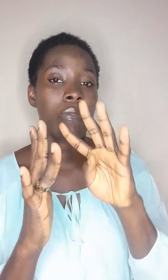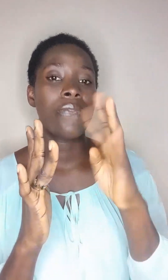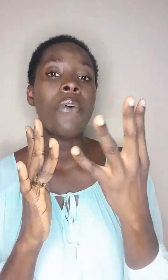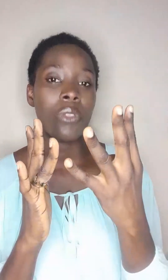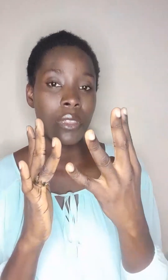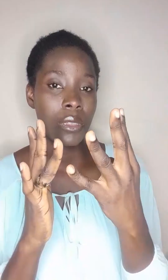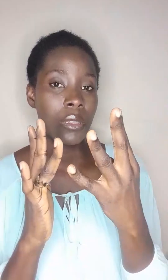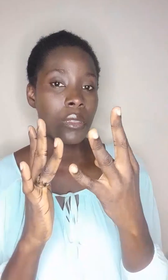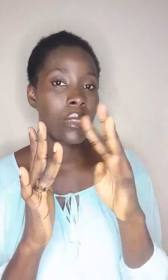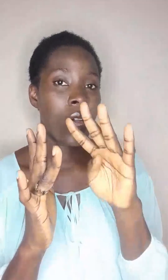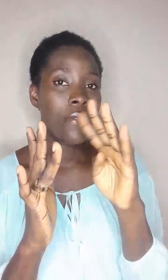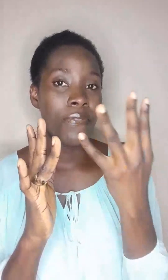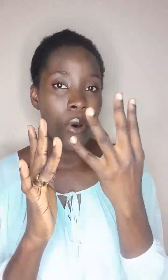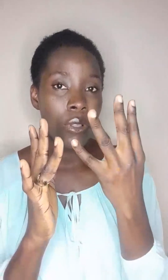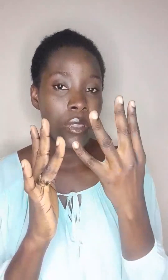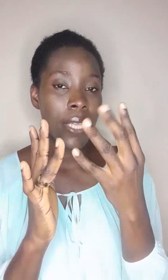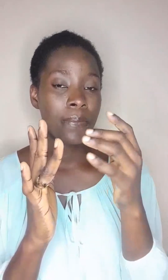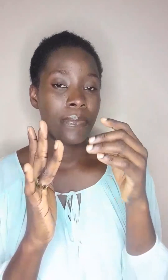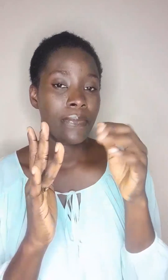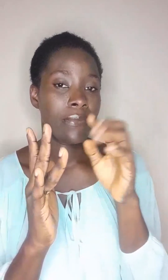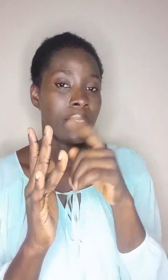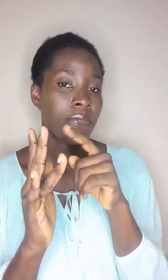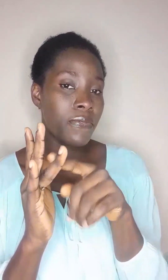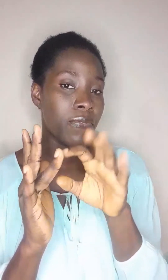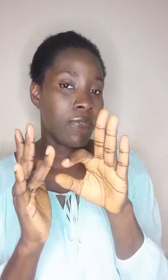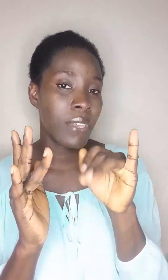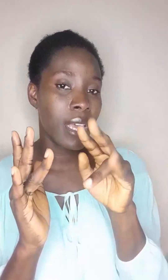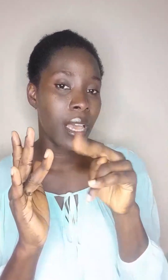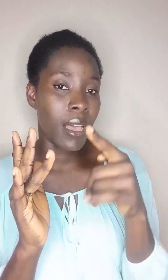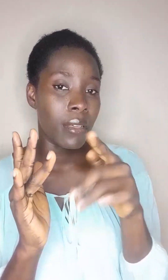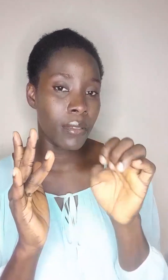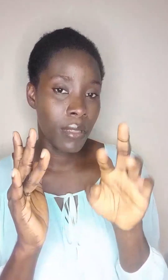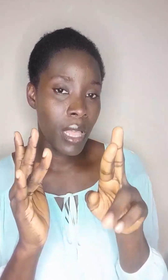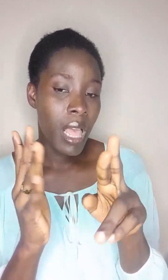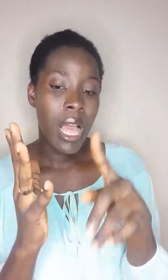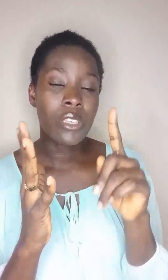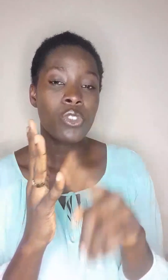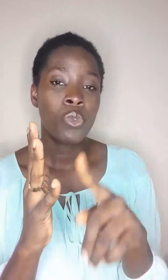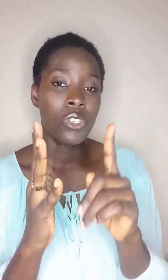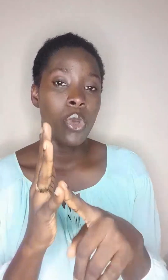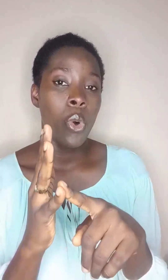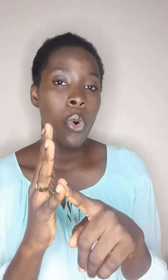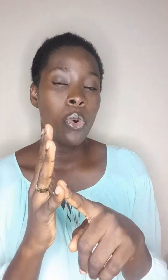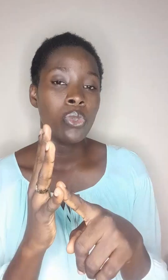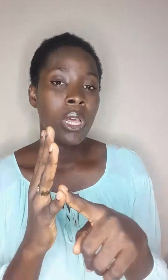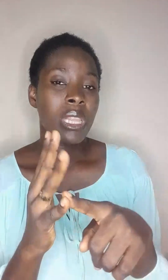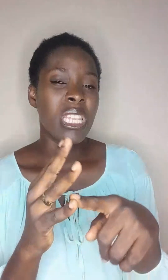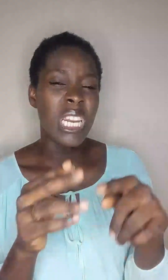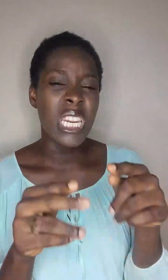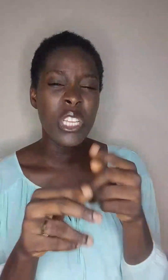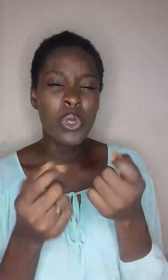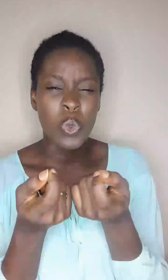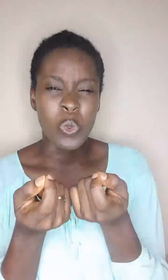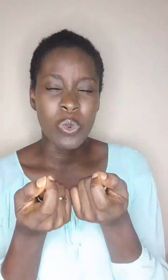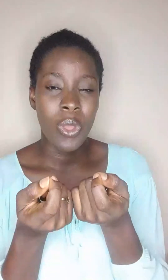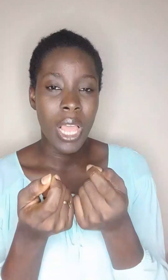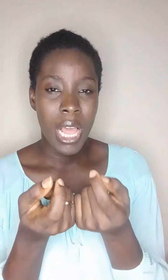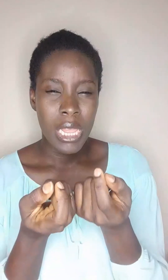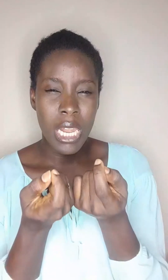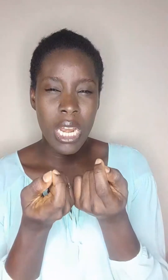called fourth finger. And this one is called the